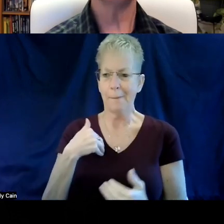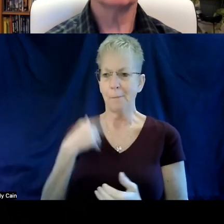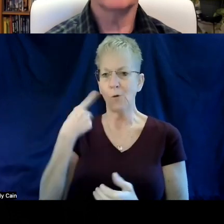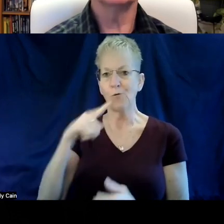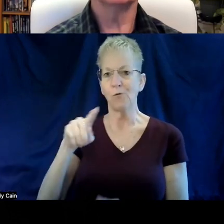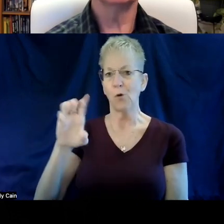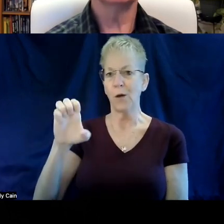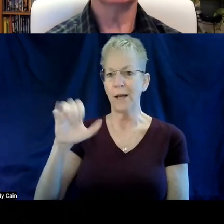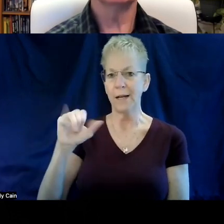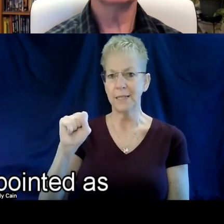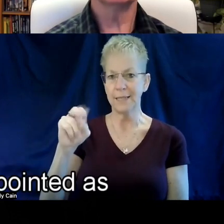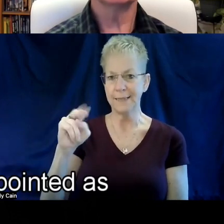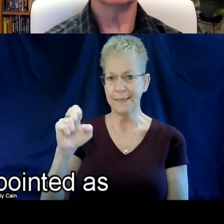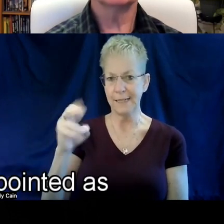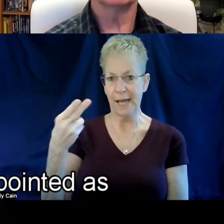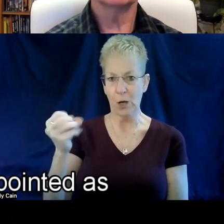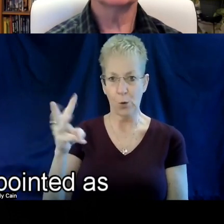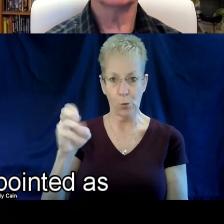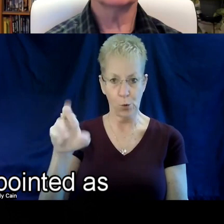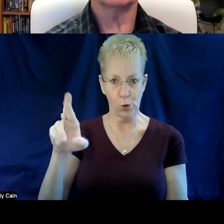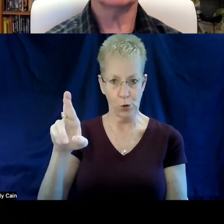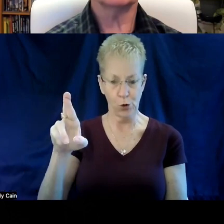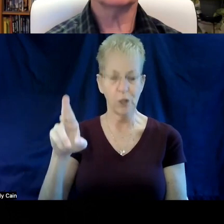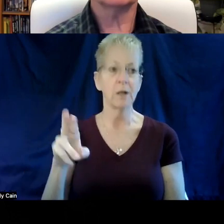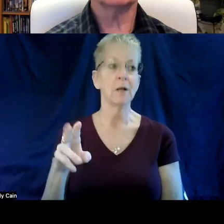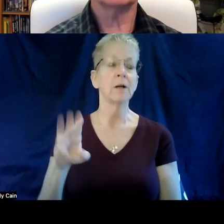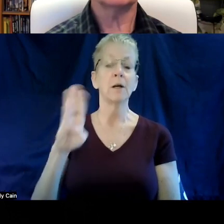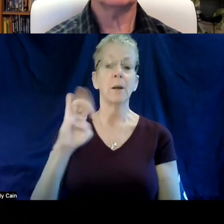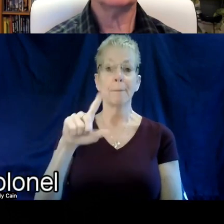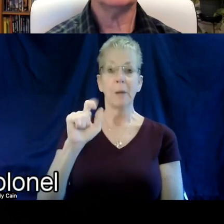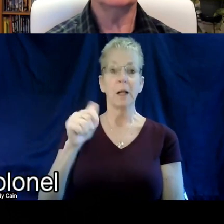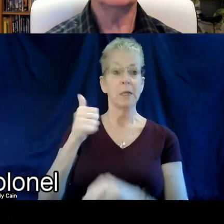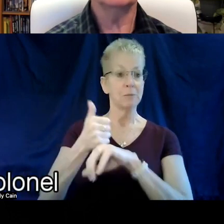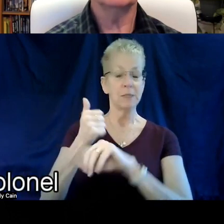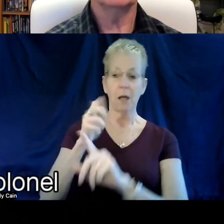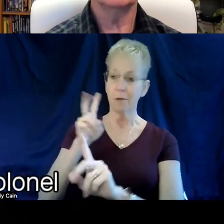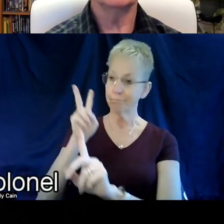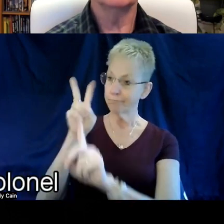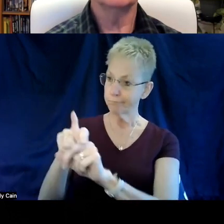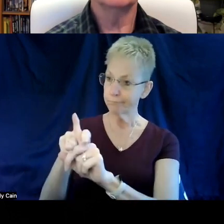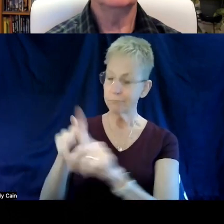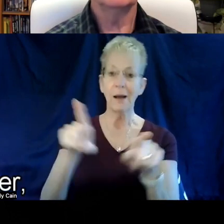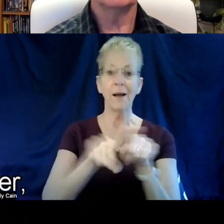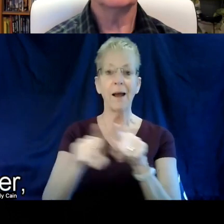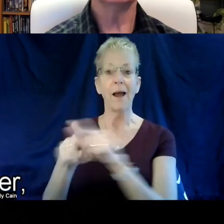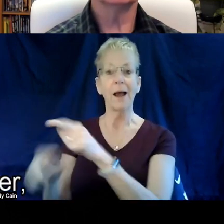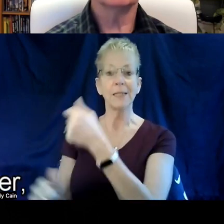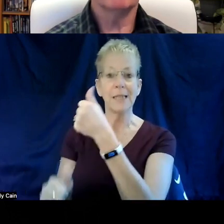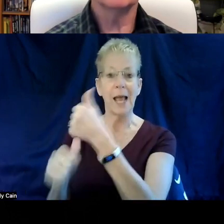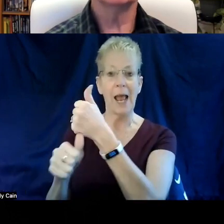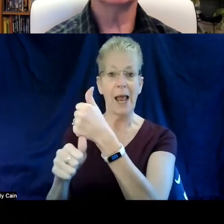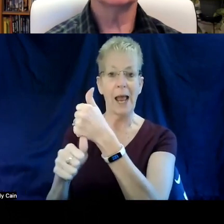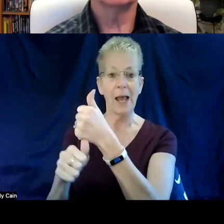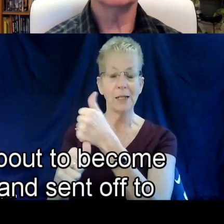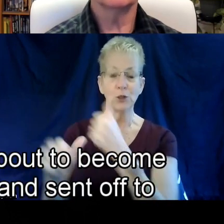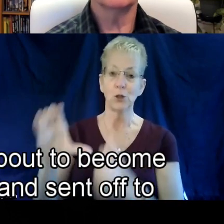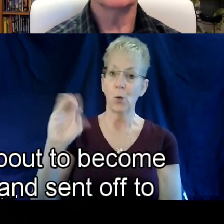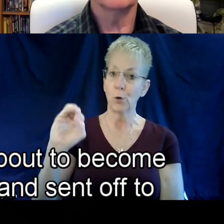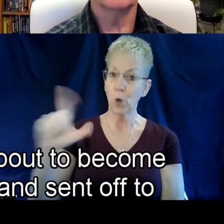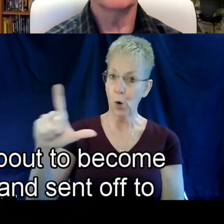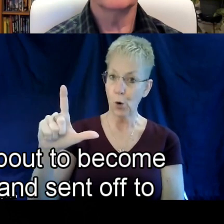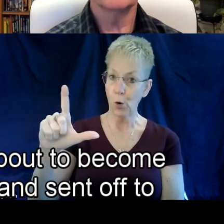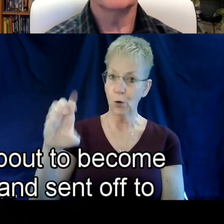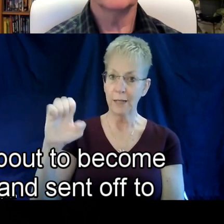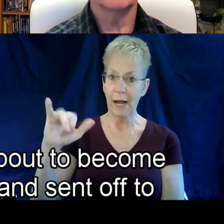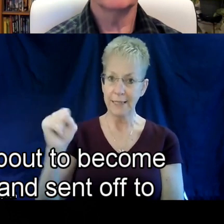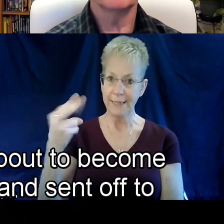Eisenhower's. Um, and Billy gets appointed as an aide to Colonel Eisenhower without knowing